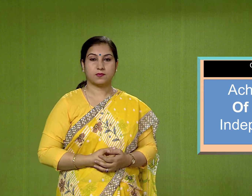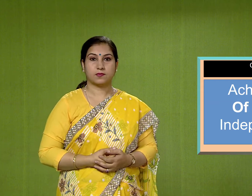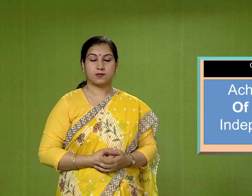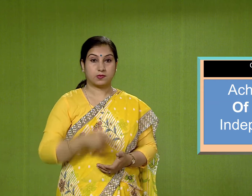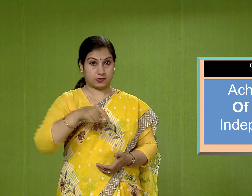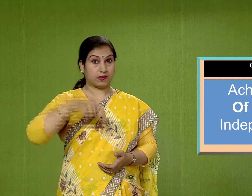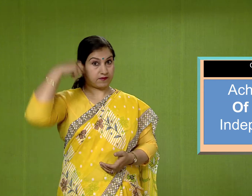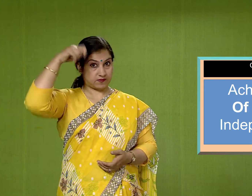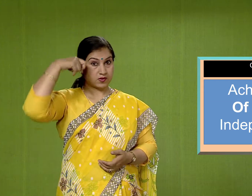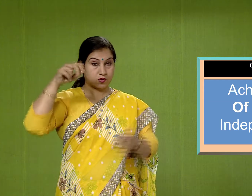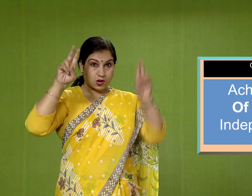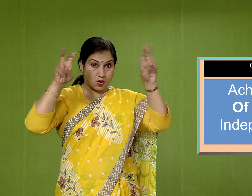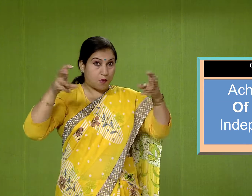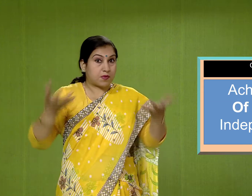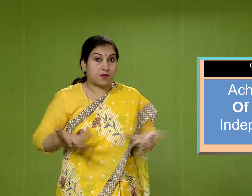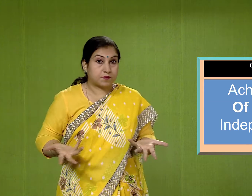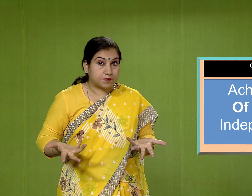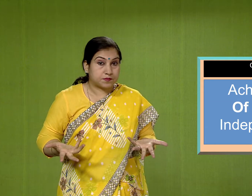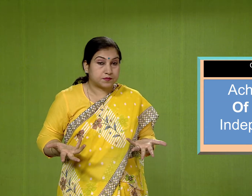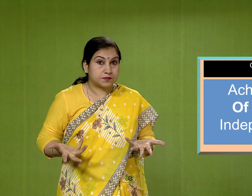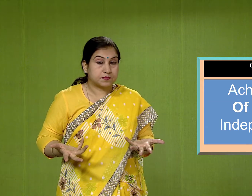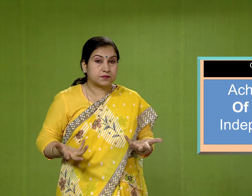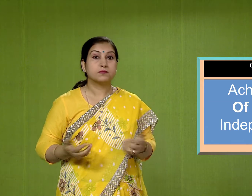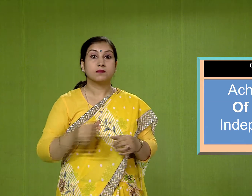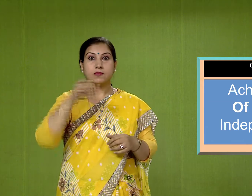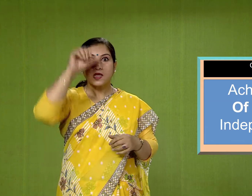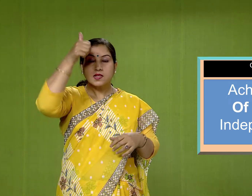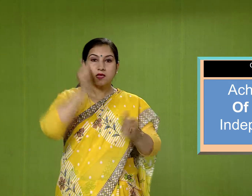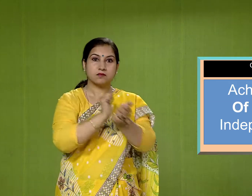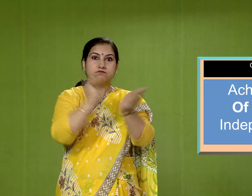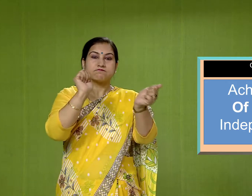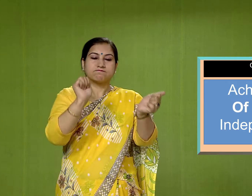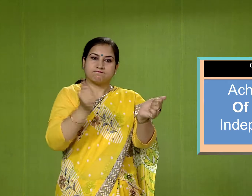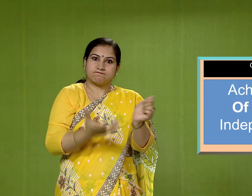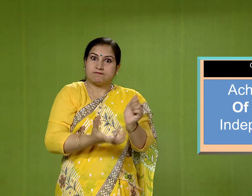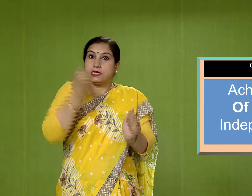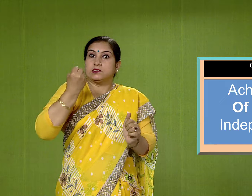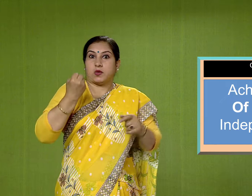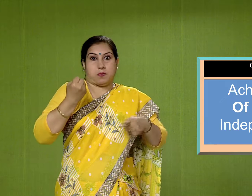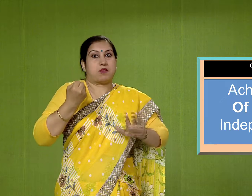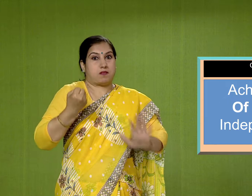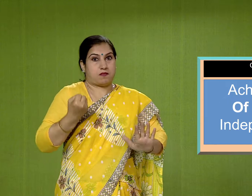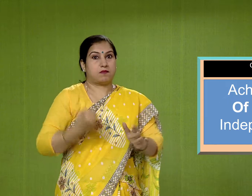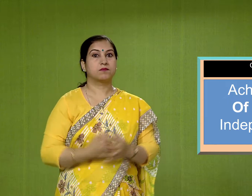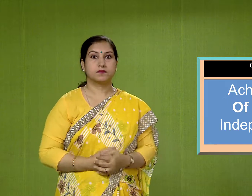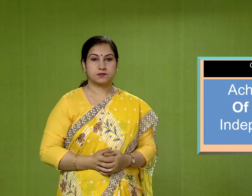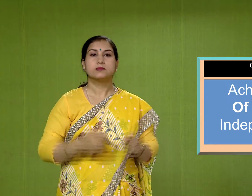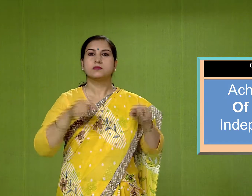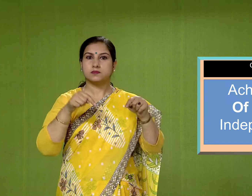The video's topic is Achievement of Indian Independence. This is